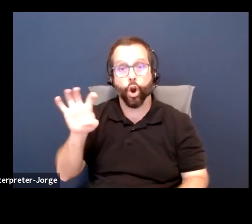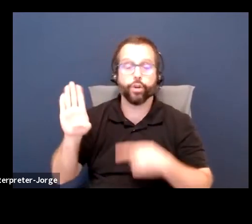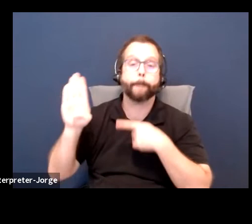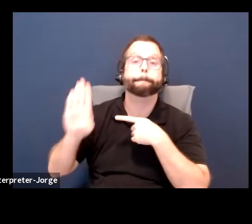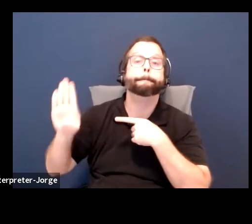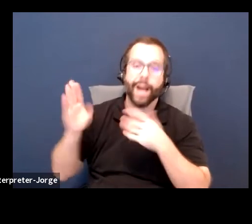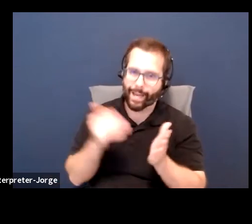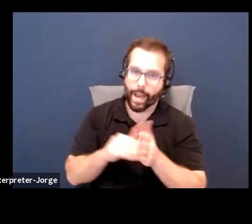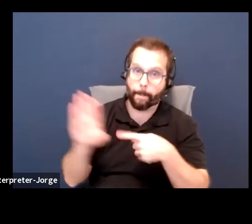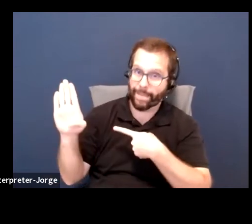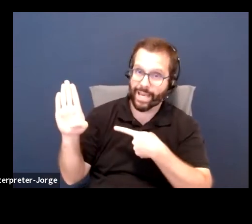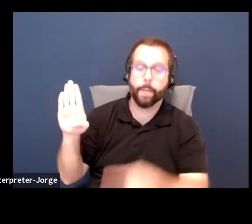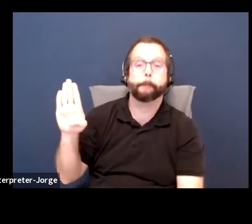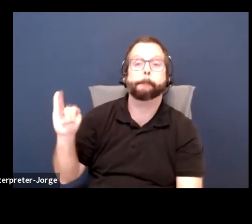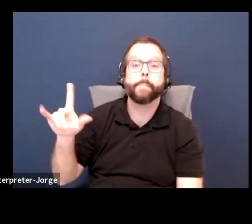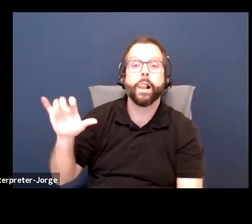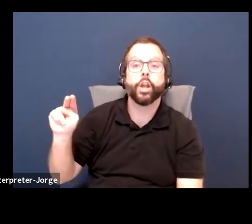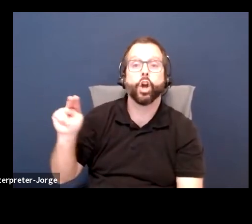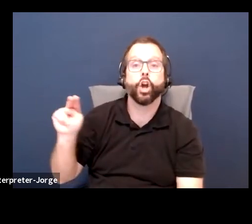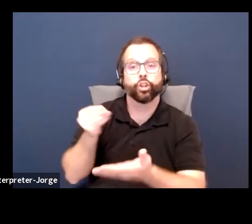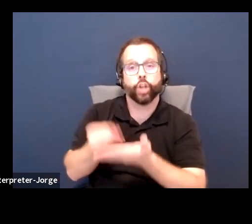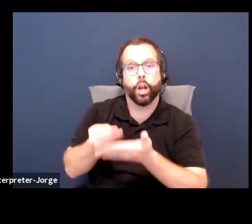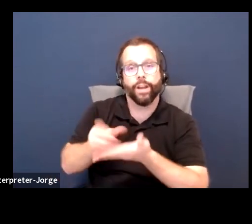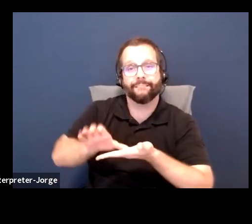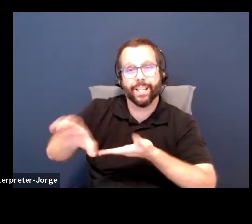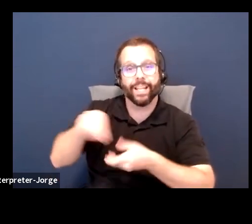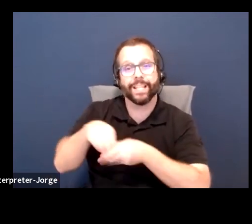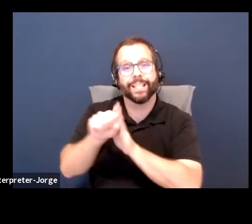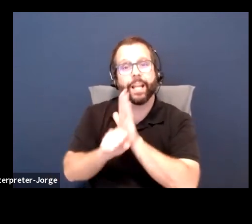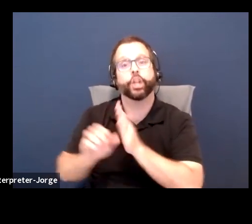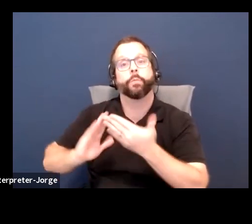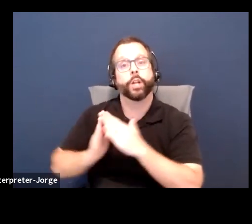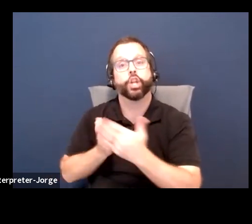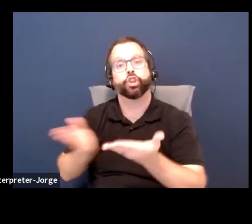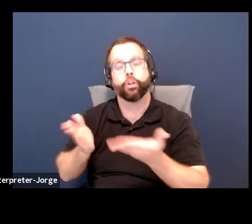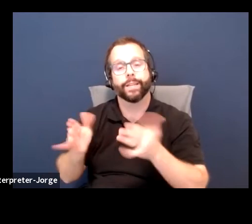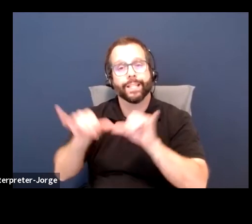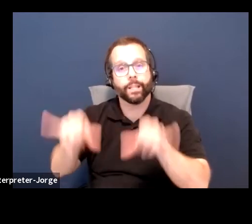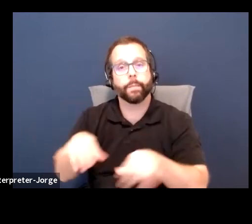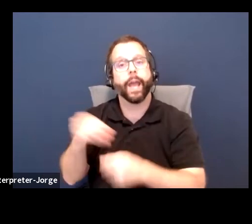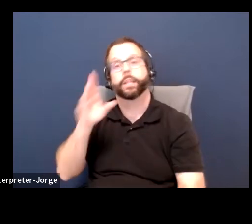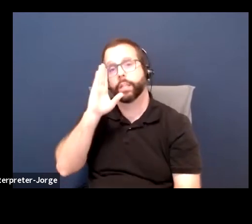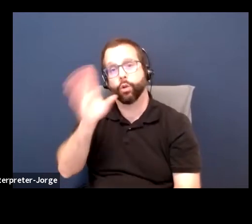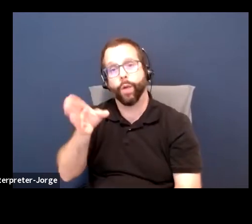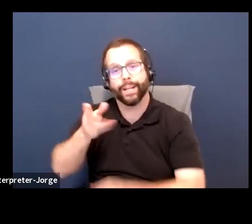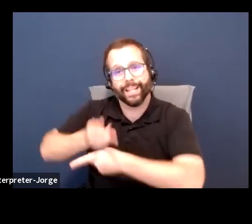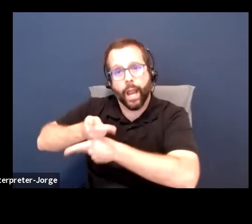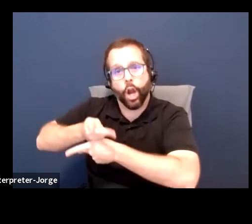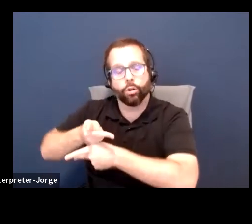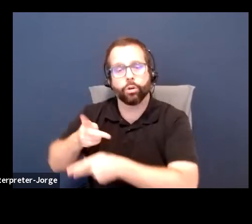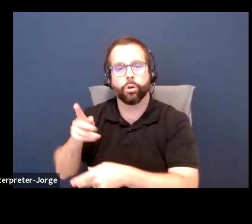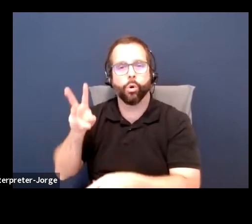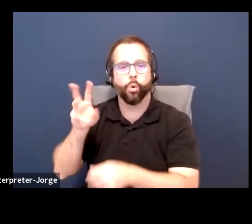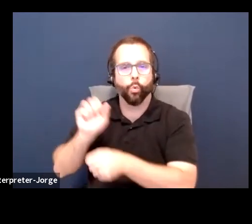billion investment in states' community service systems and the direct care workforce. And this plan